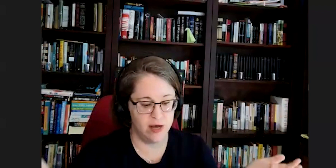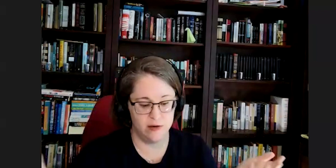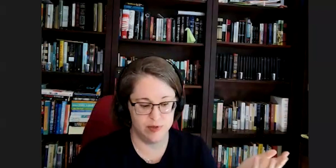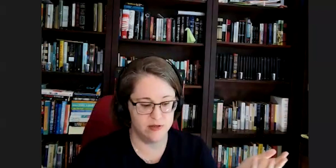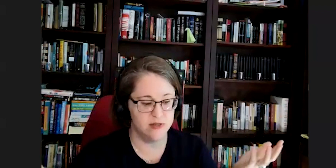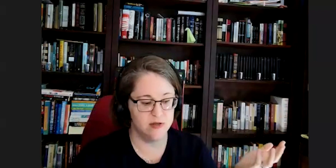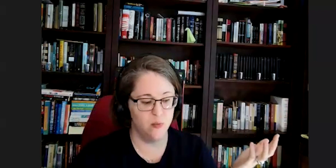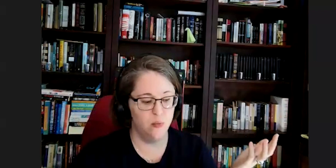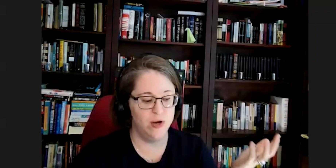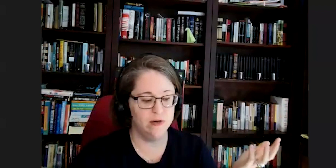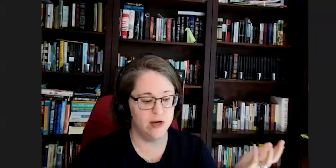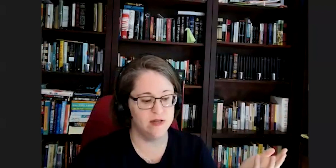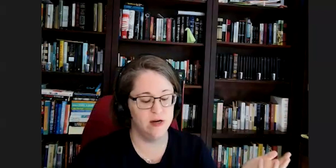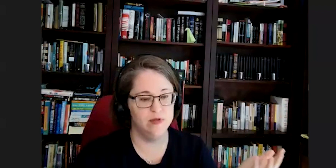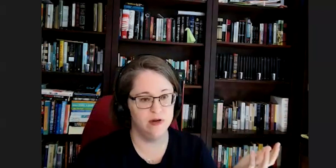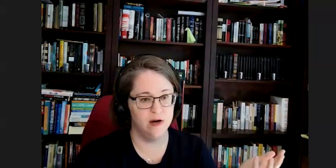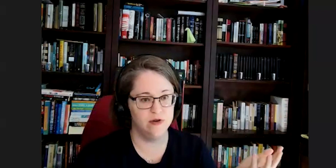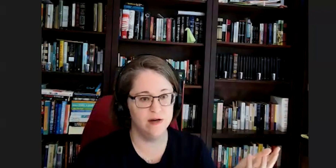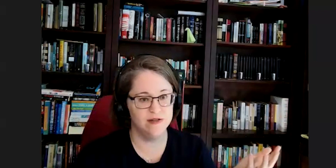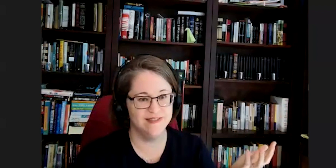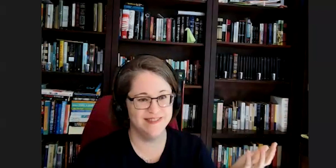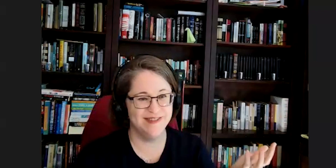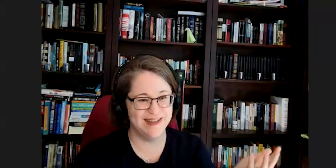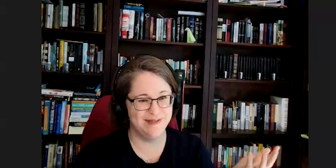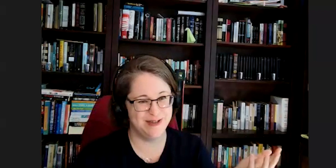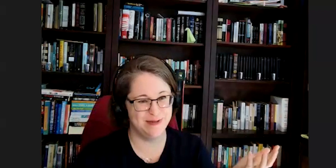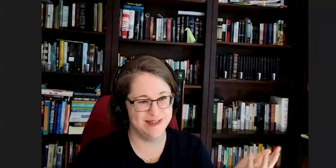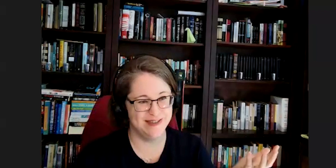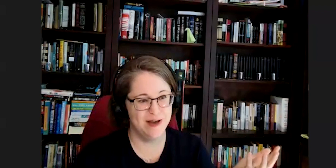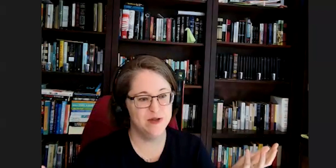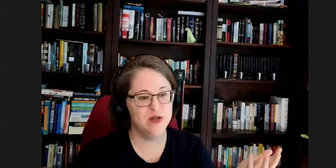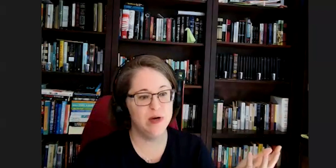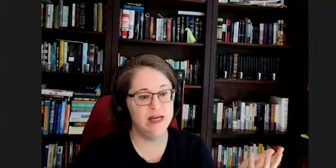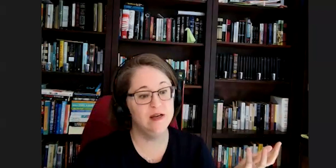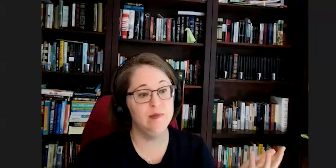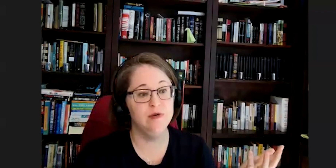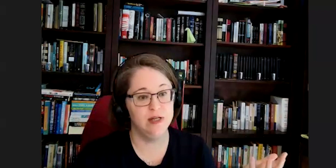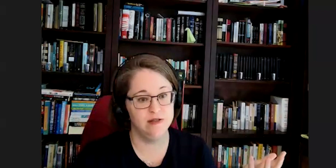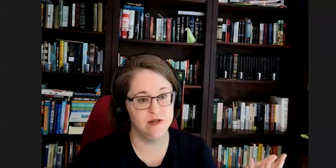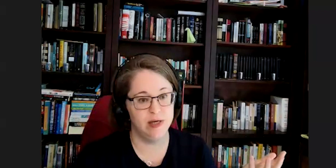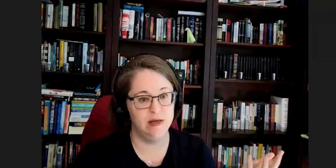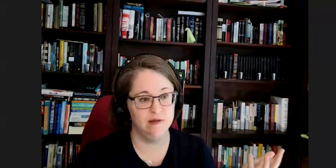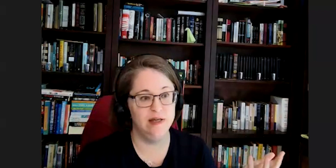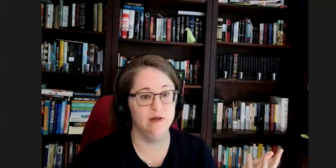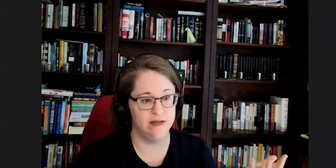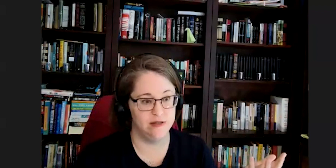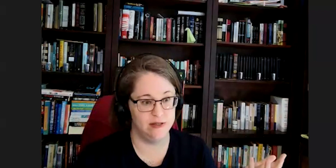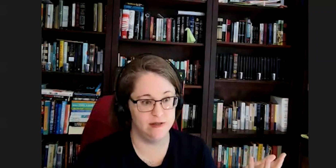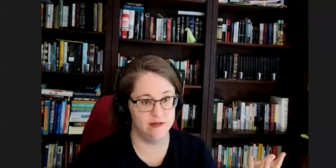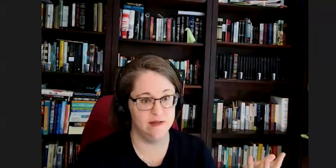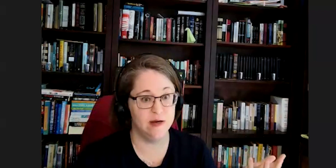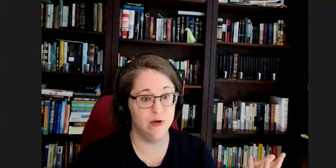institutions of higher ed, businesses, we are not set up to contract with individuals. So we need communities to be